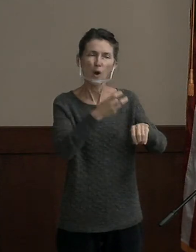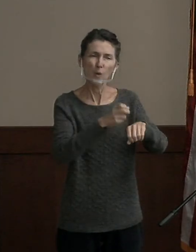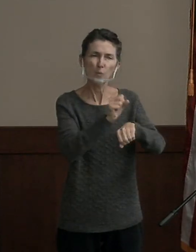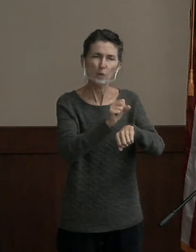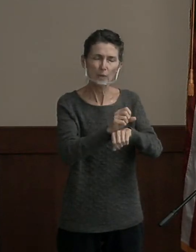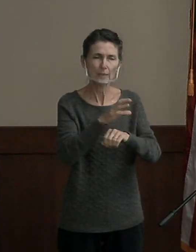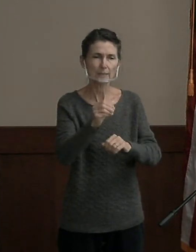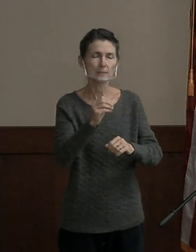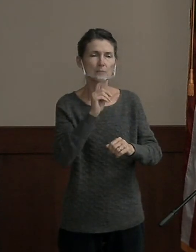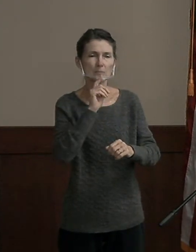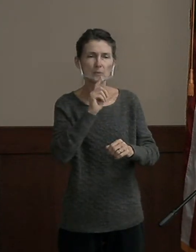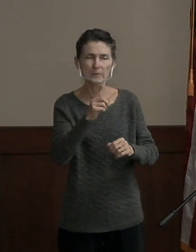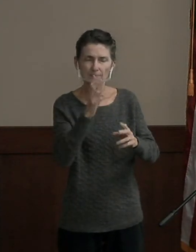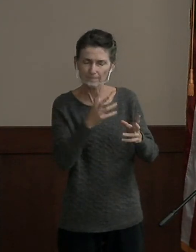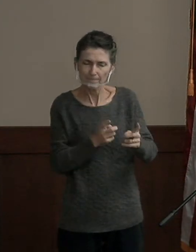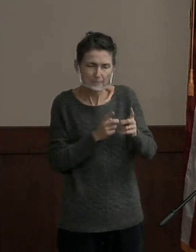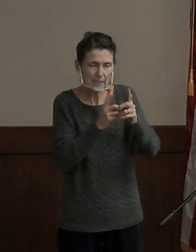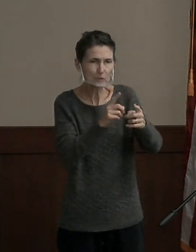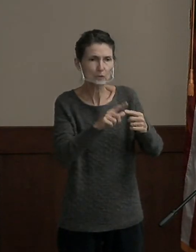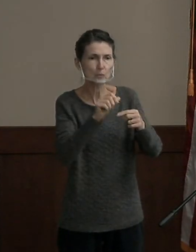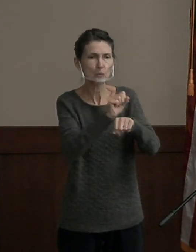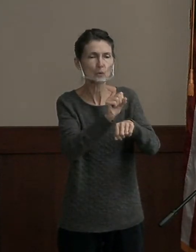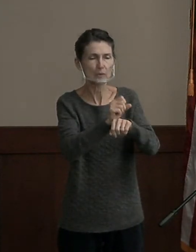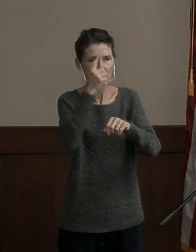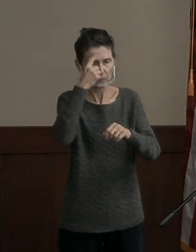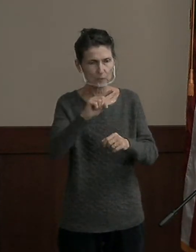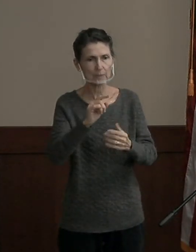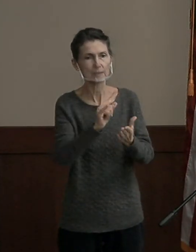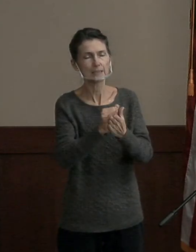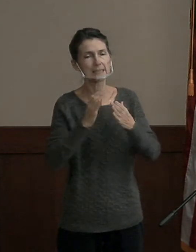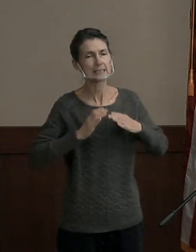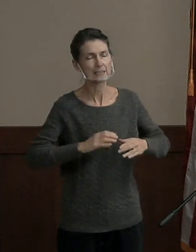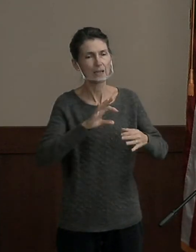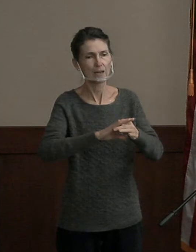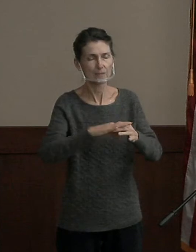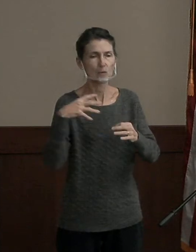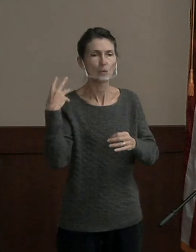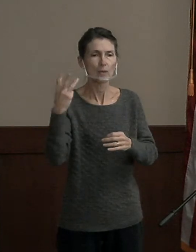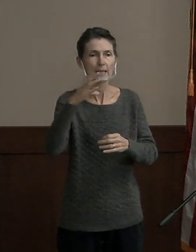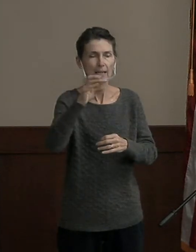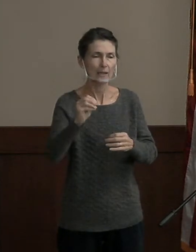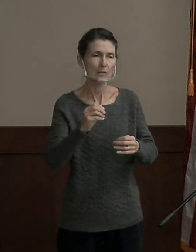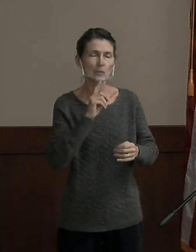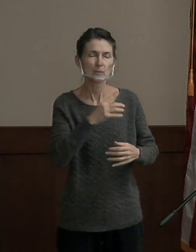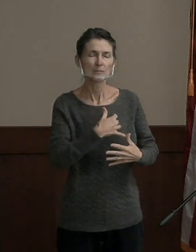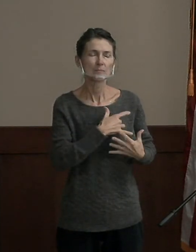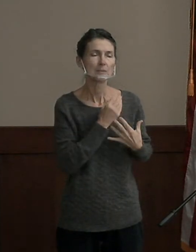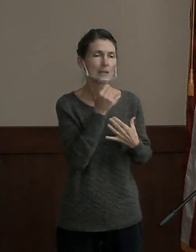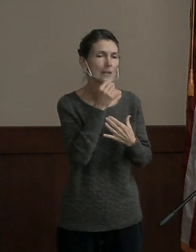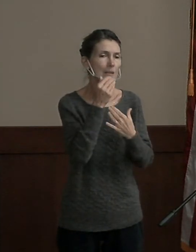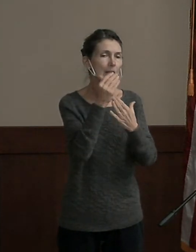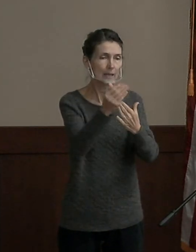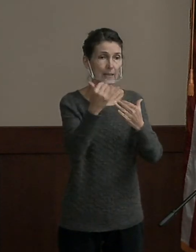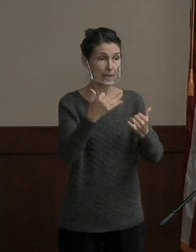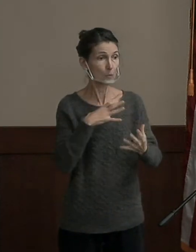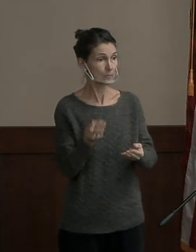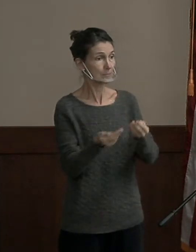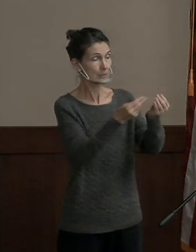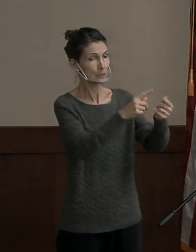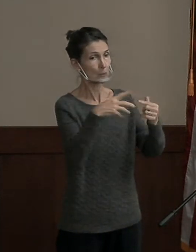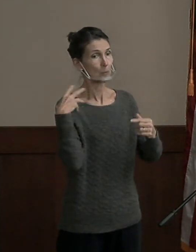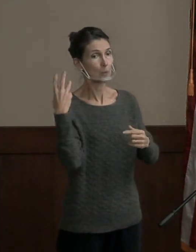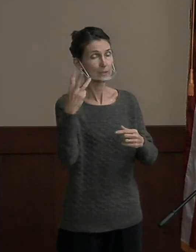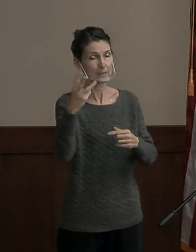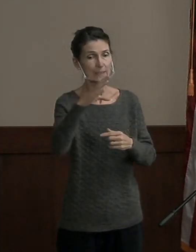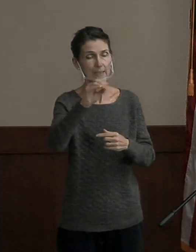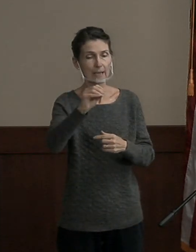for helping to serve the citizens of Washington County. A heartfelt thank you. I would now like to turn it over to Washington